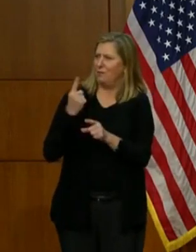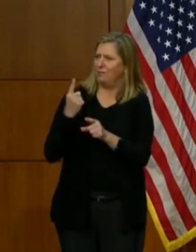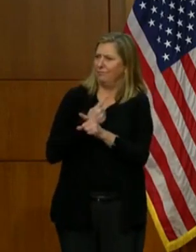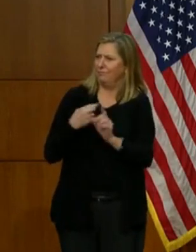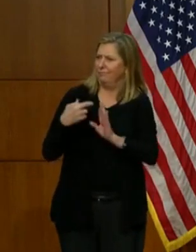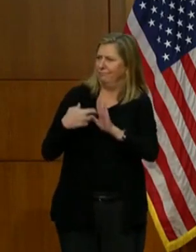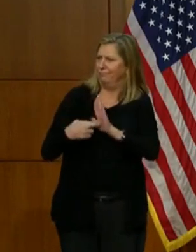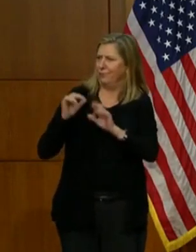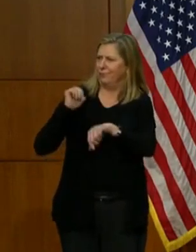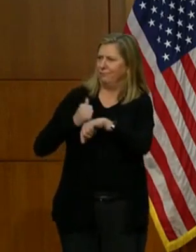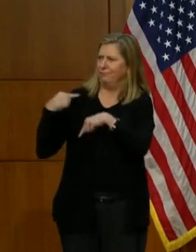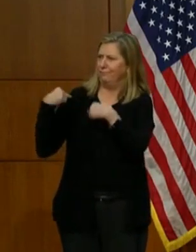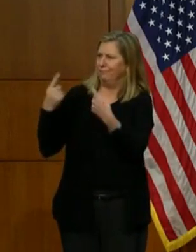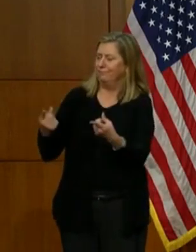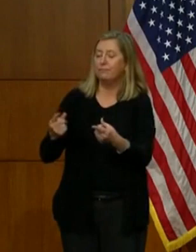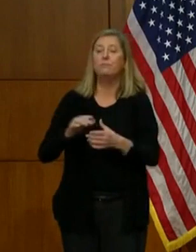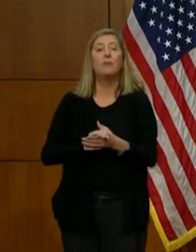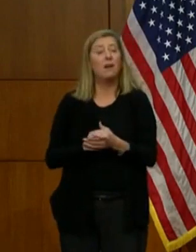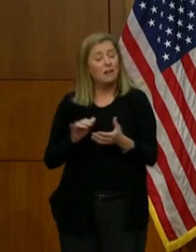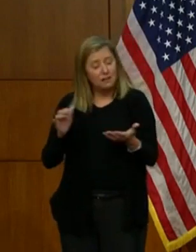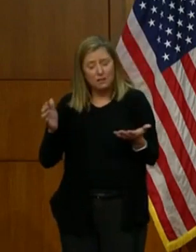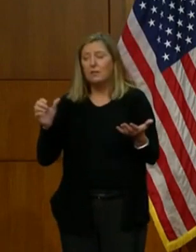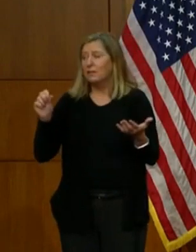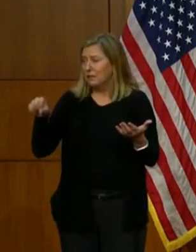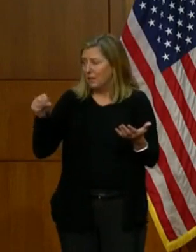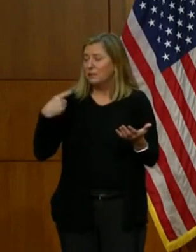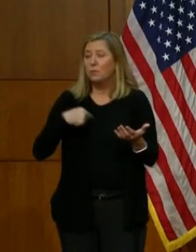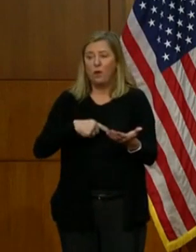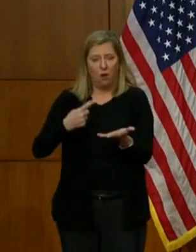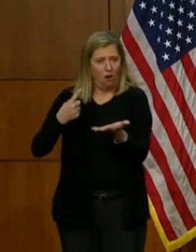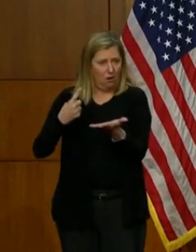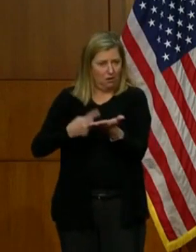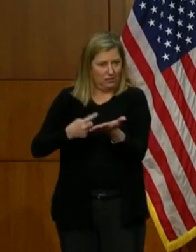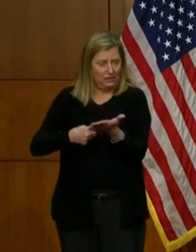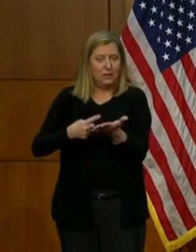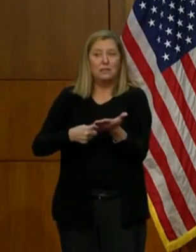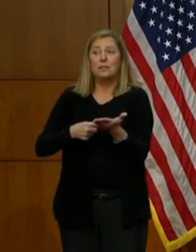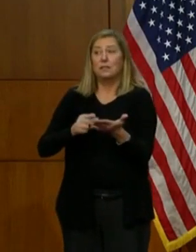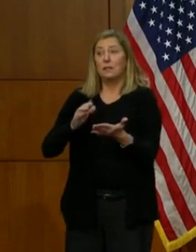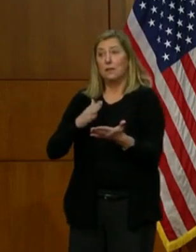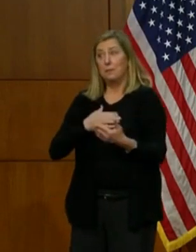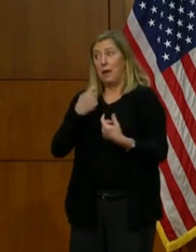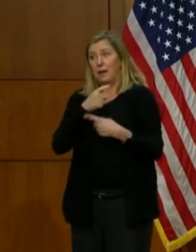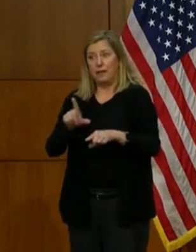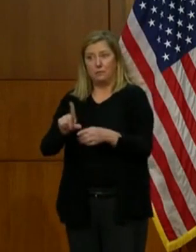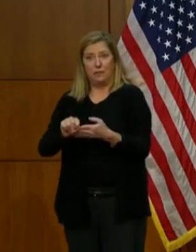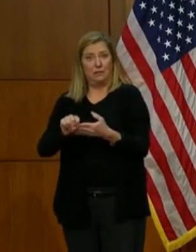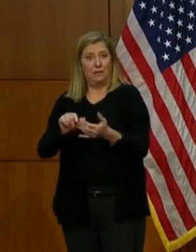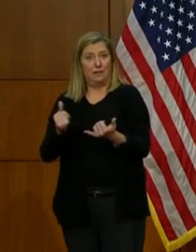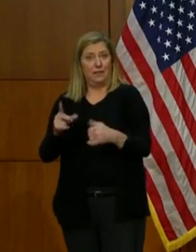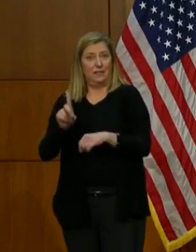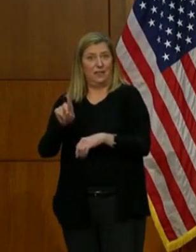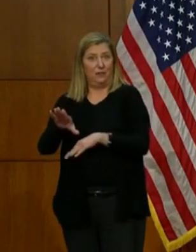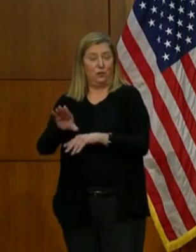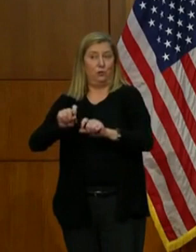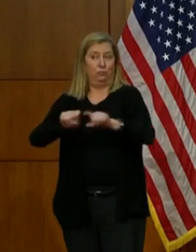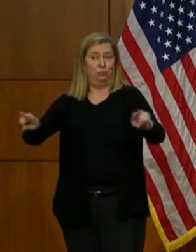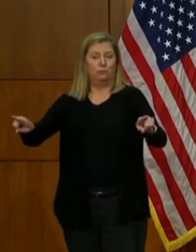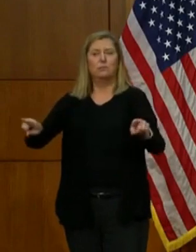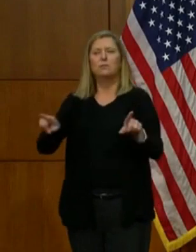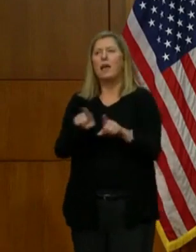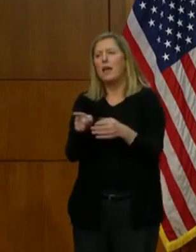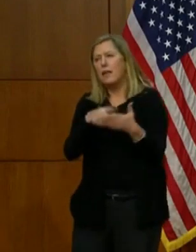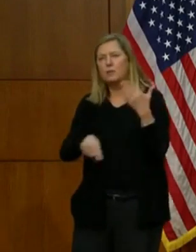we are having discussion, and we'll publish those later today, and then there'll be more announcements, I think, next week. We